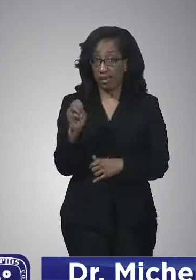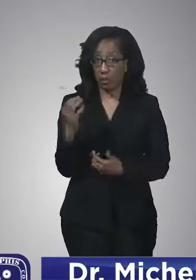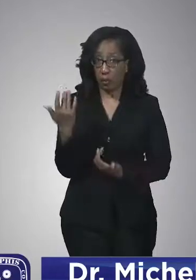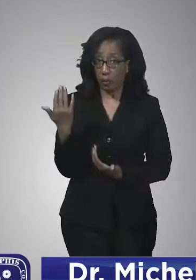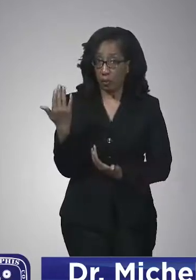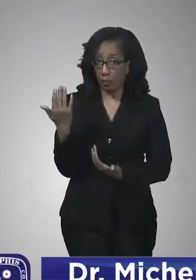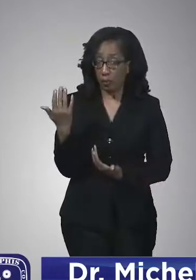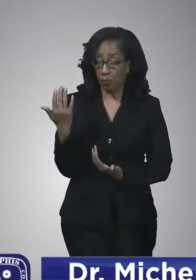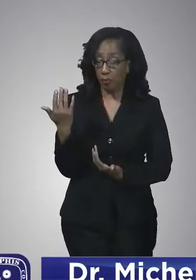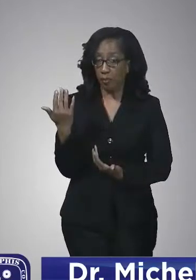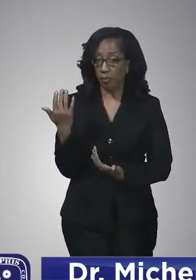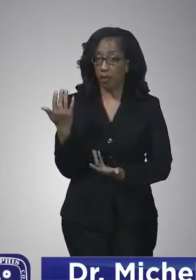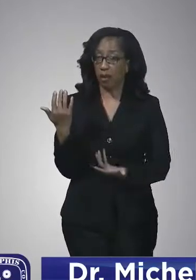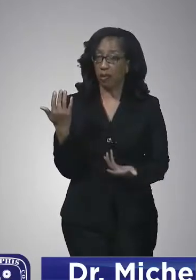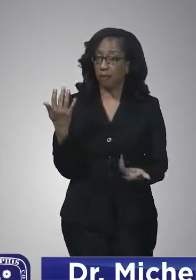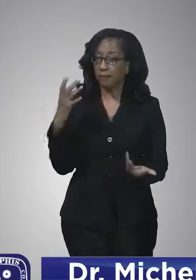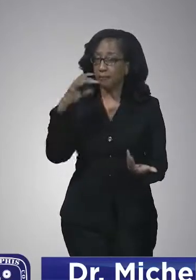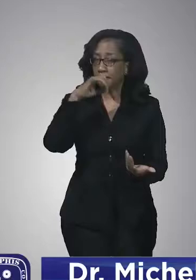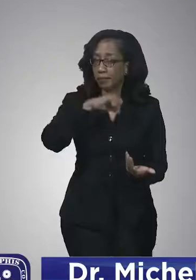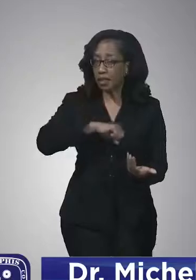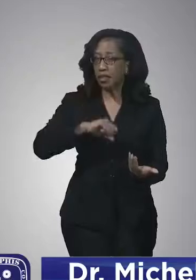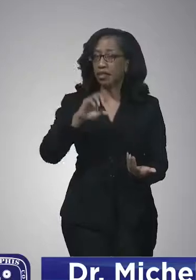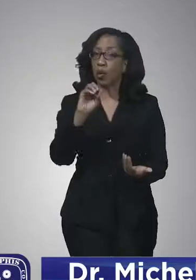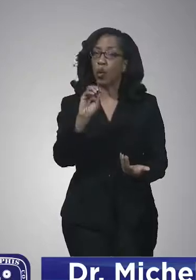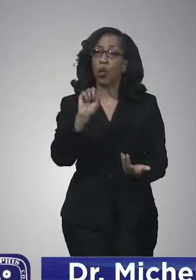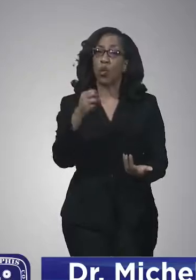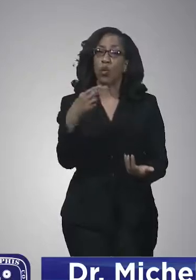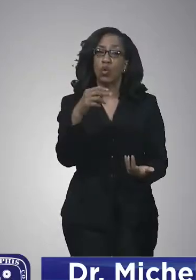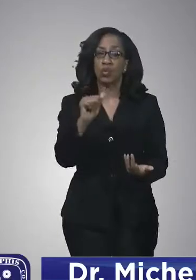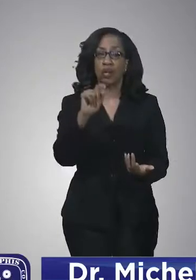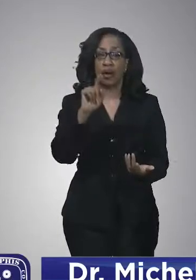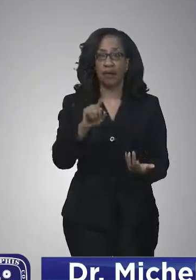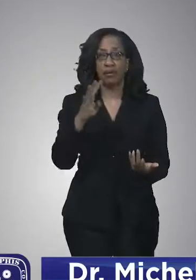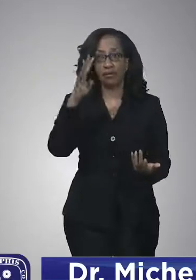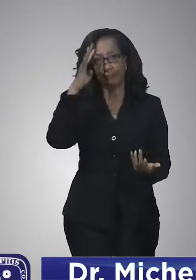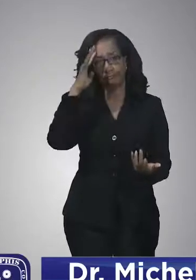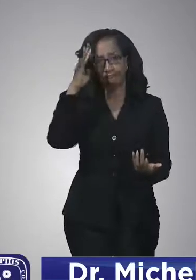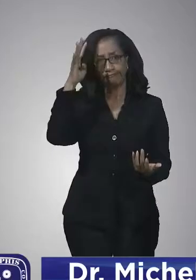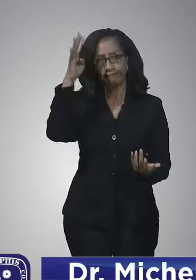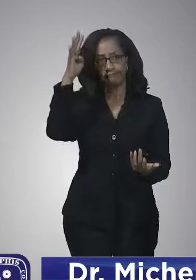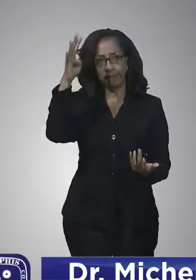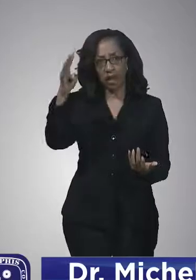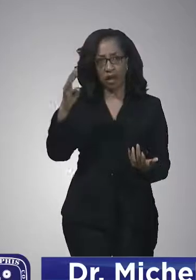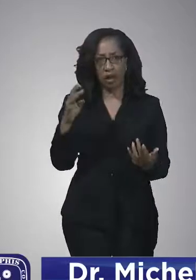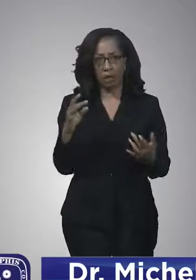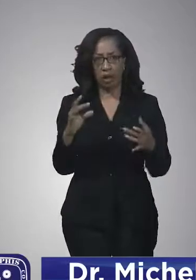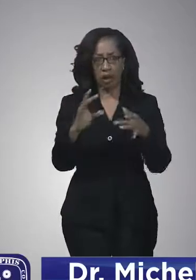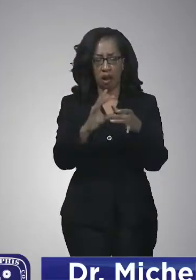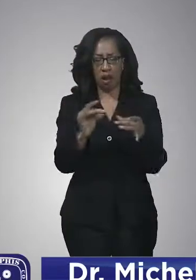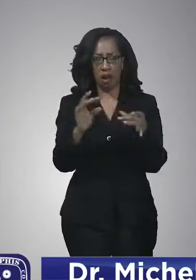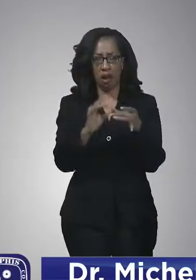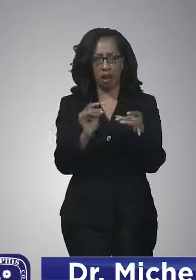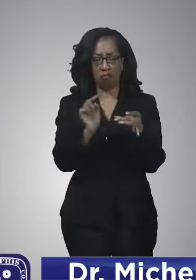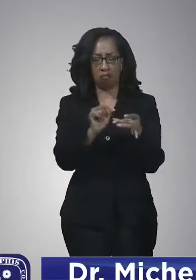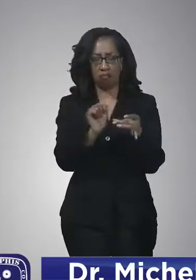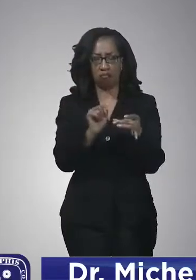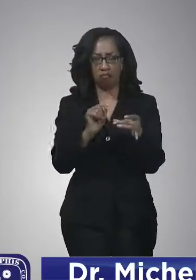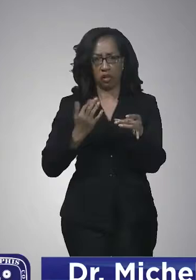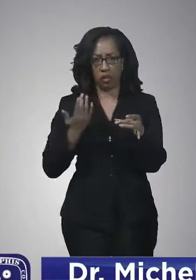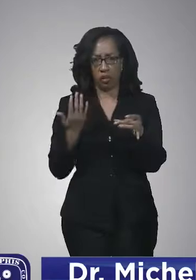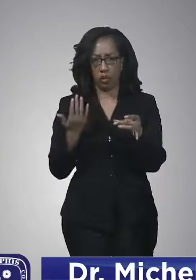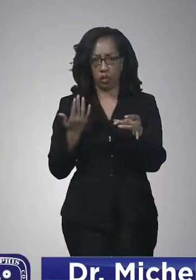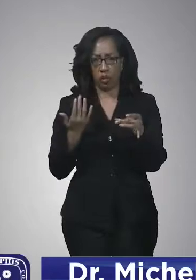that OSHA has to really come up with what the language will be and make sure that everything is in order